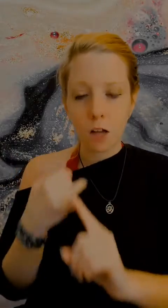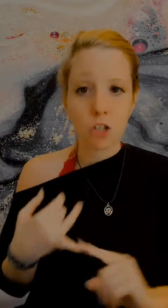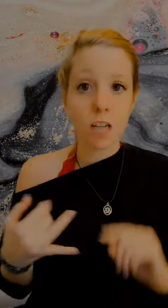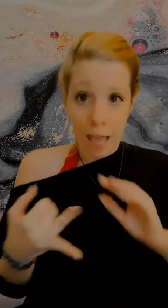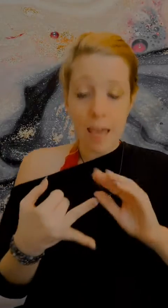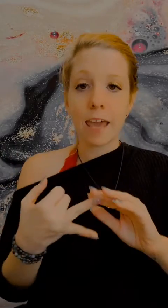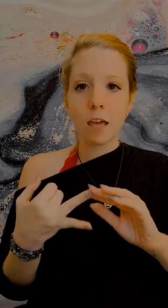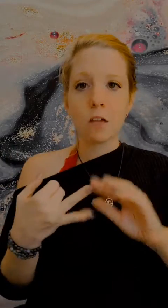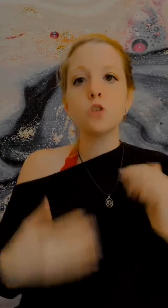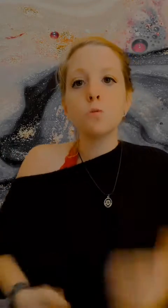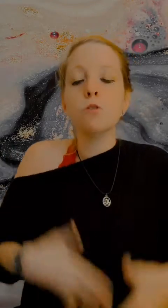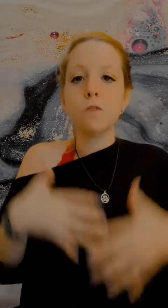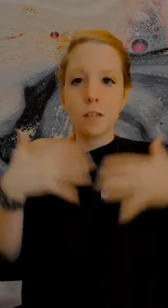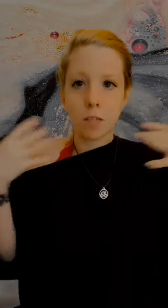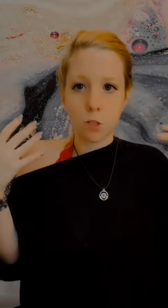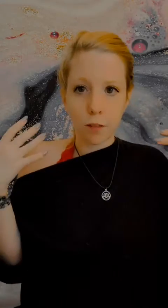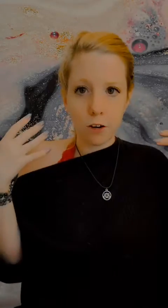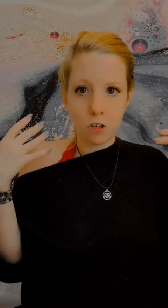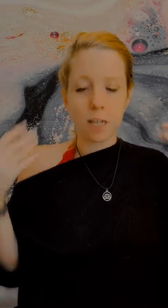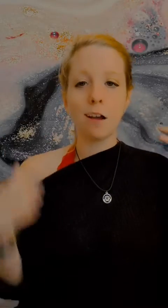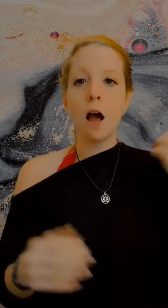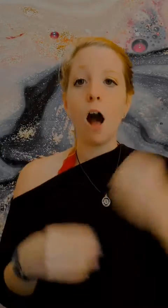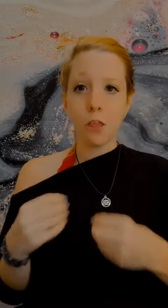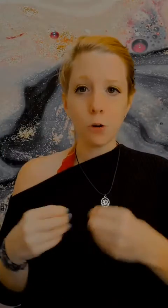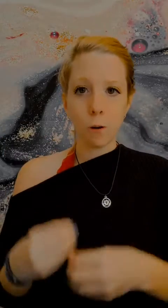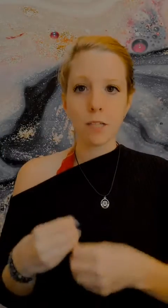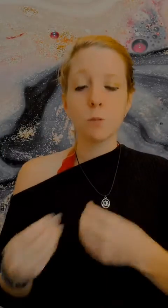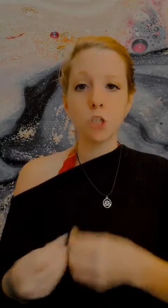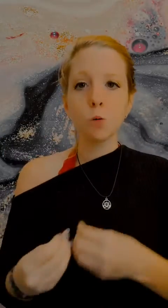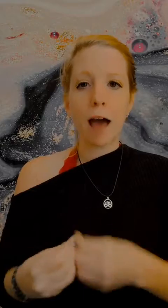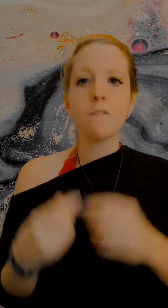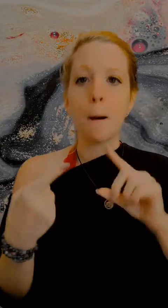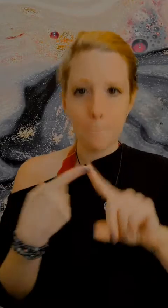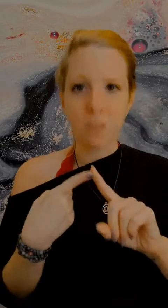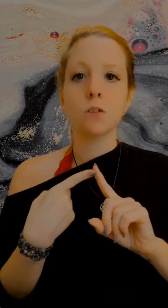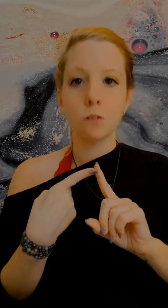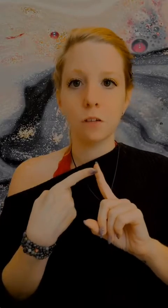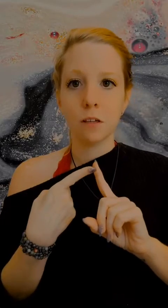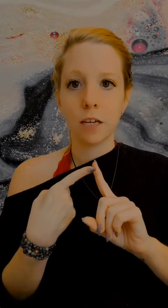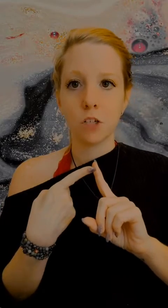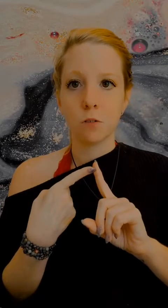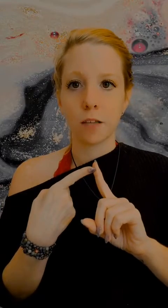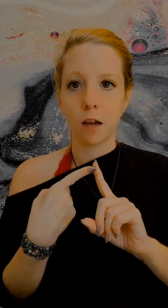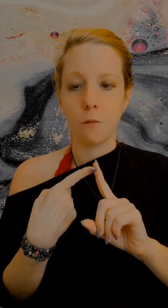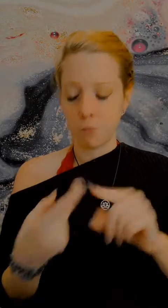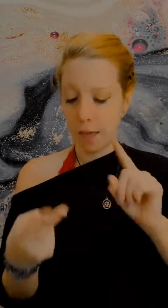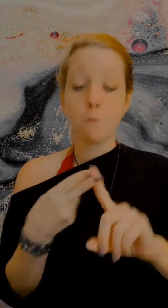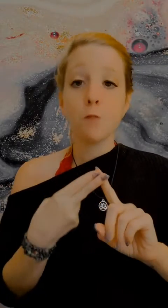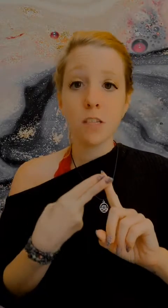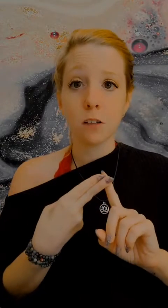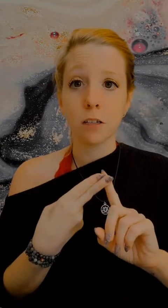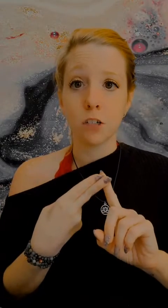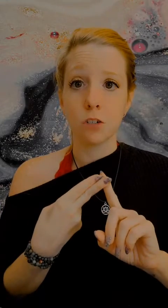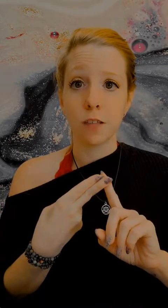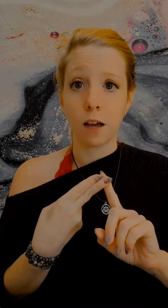touched and to move that sexual energy. Otherwise, we do have mental issues that come from that, physical issues that come